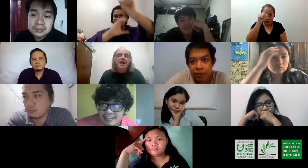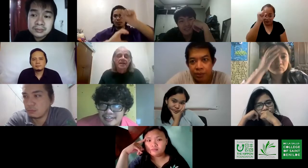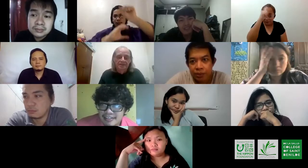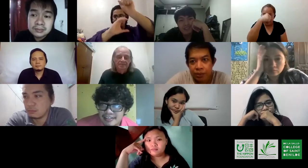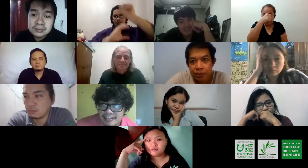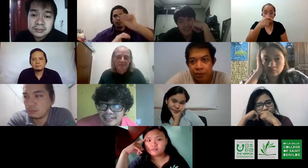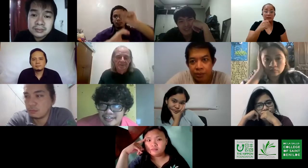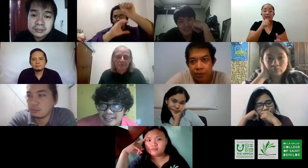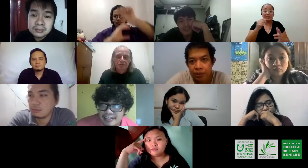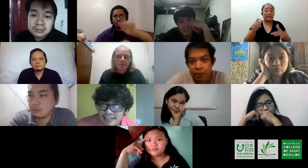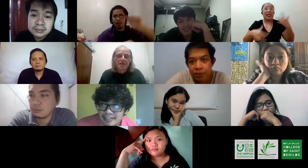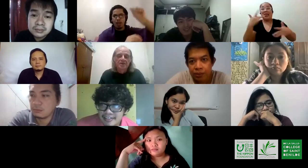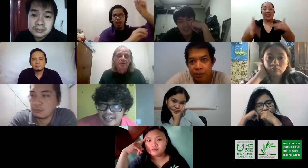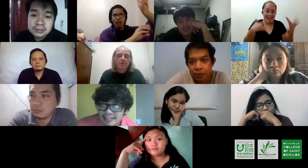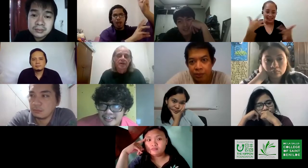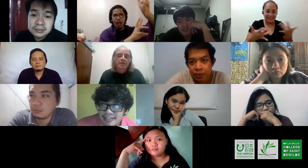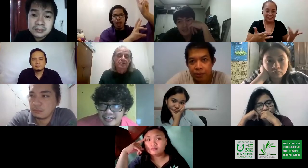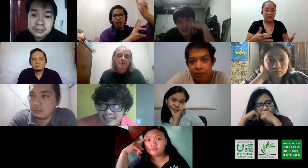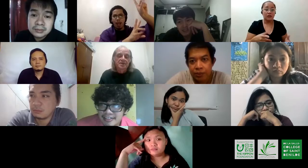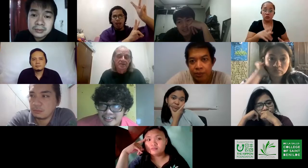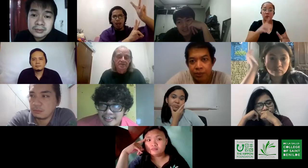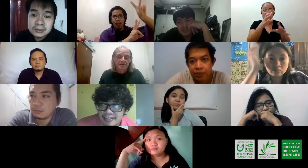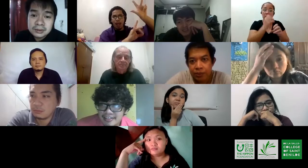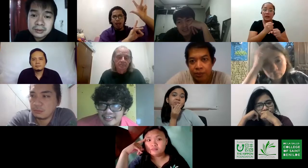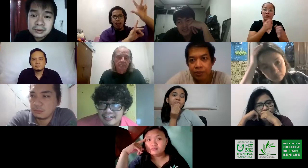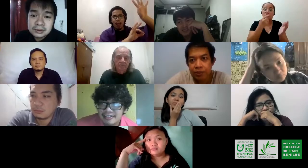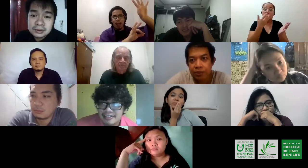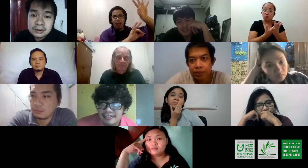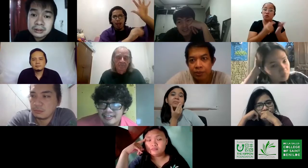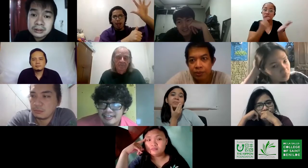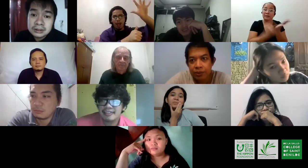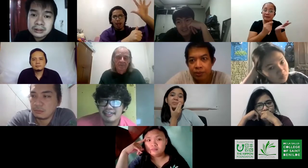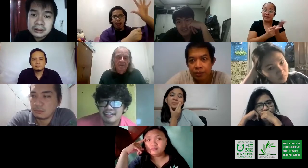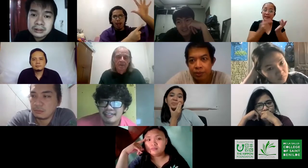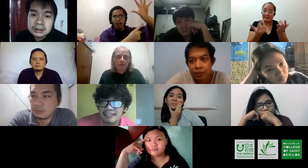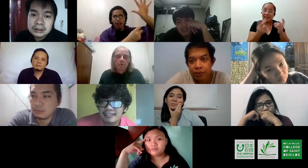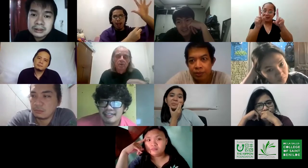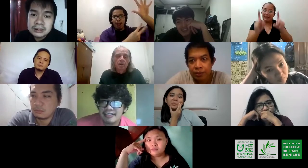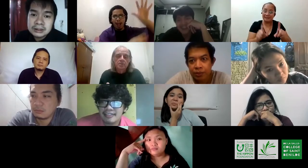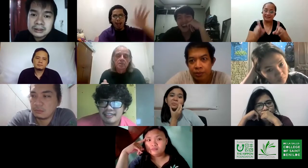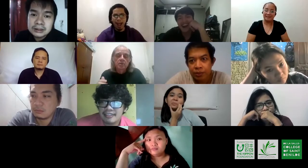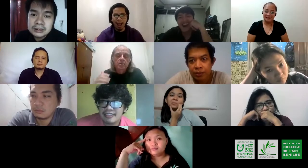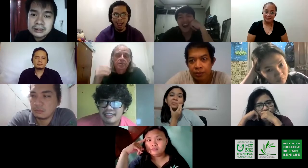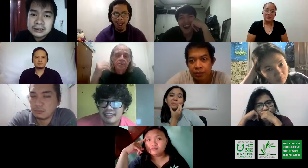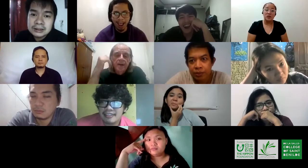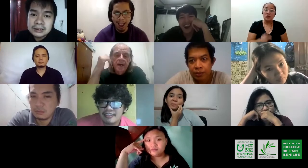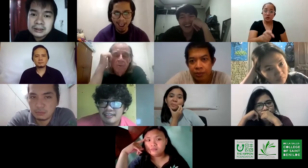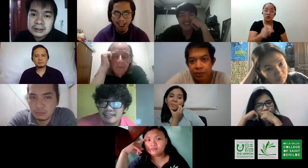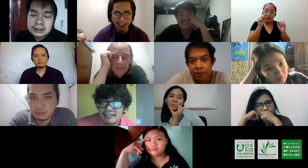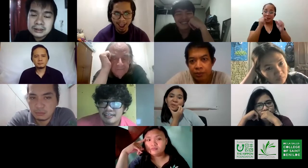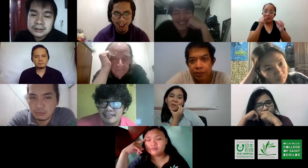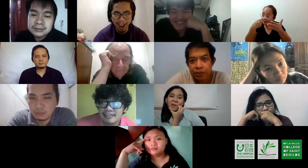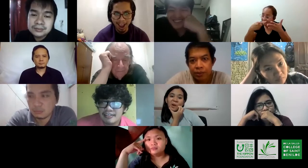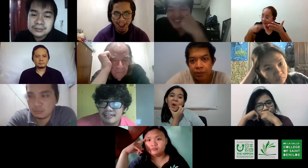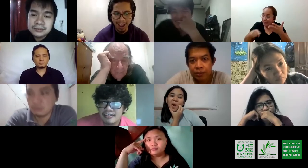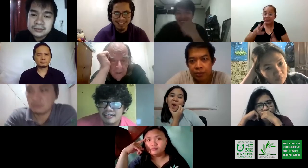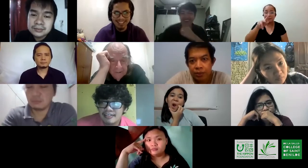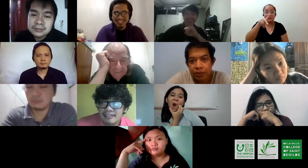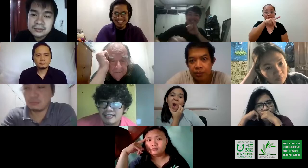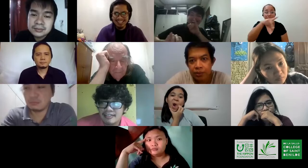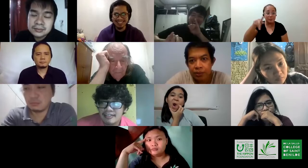too excited, you should get a good grade on this test. You can also look at your PowerPoint.